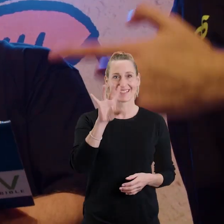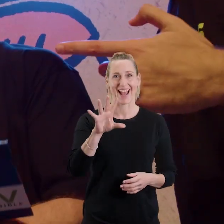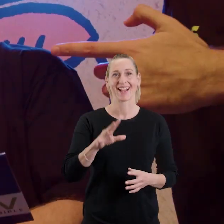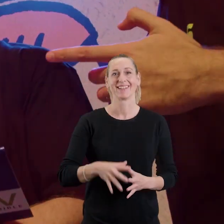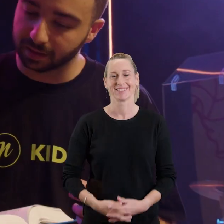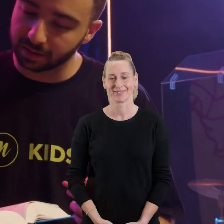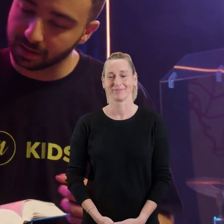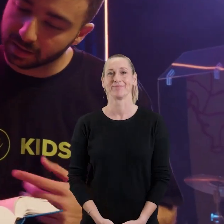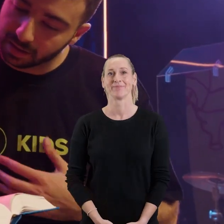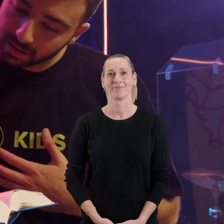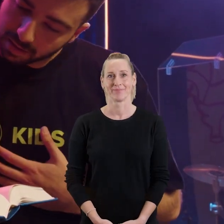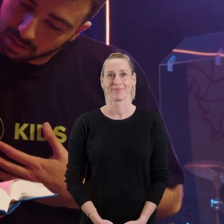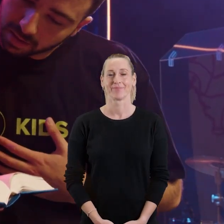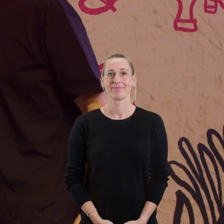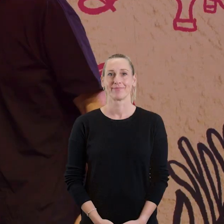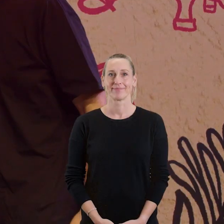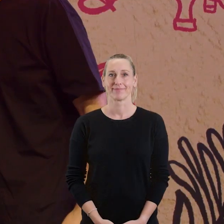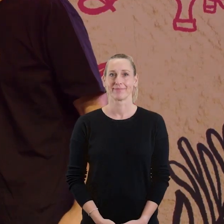Psalm 24:10.